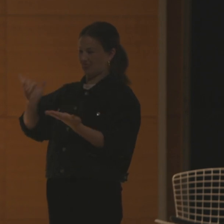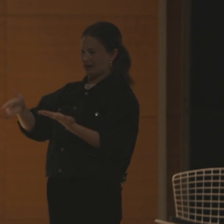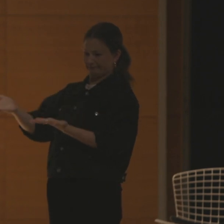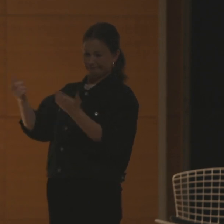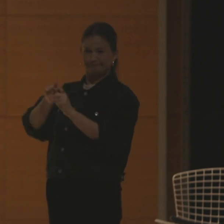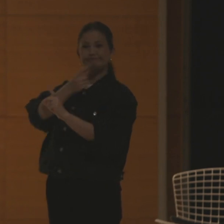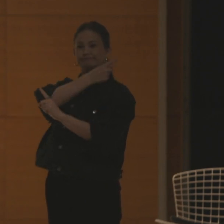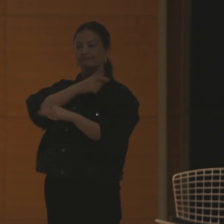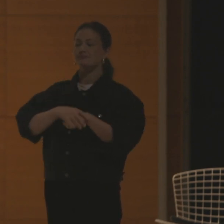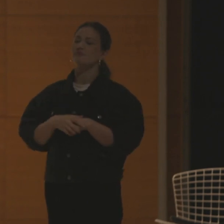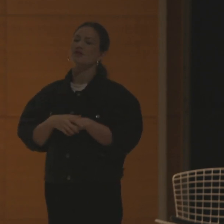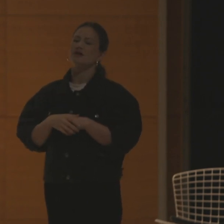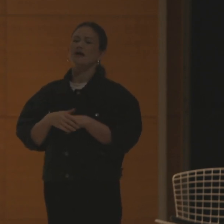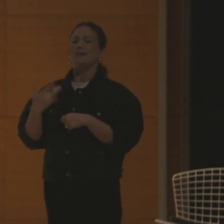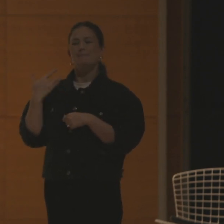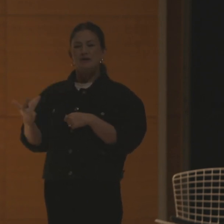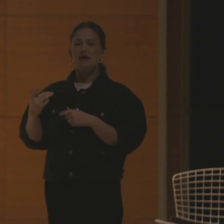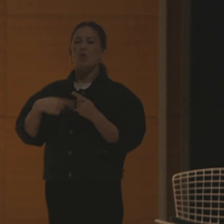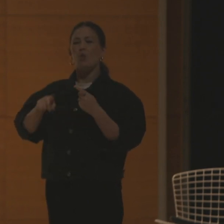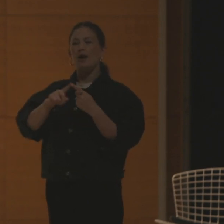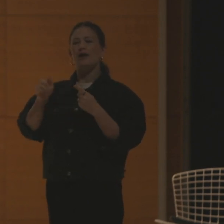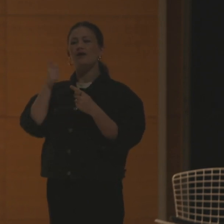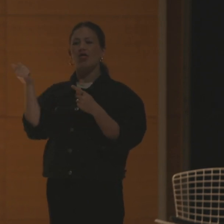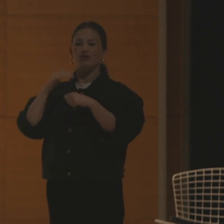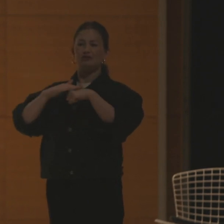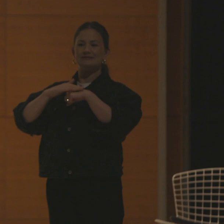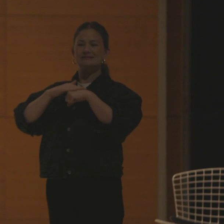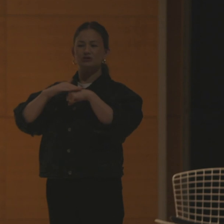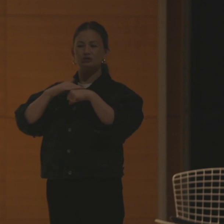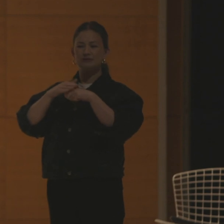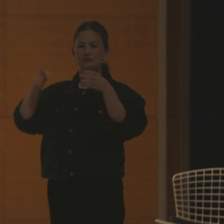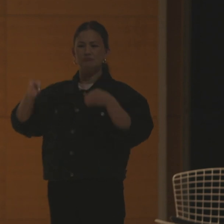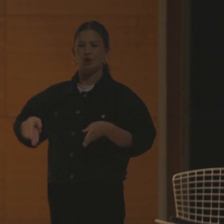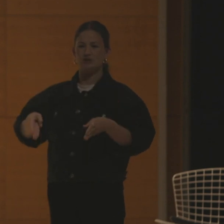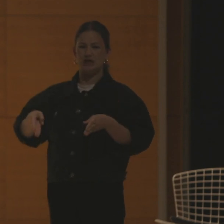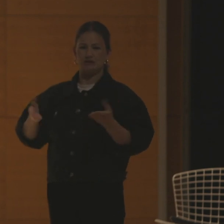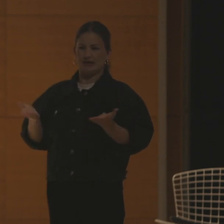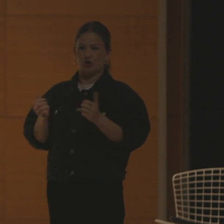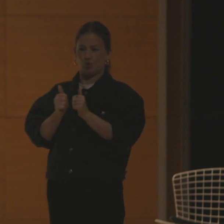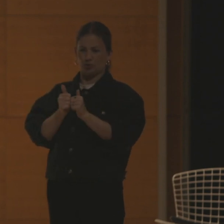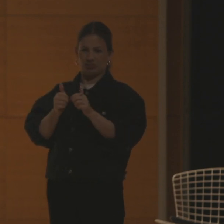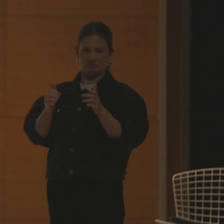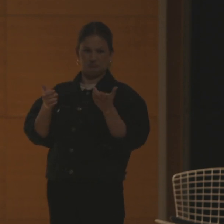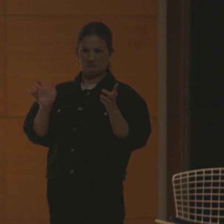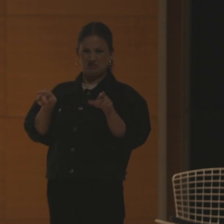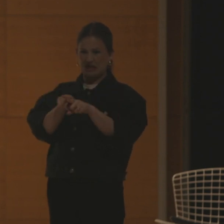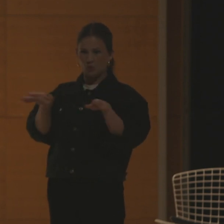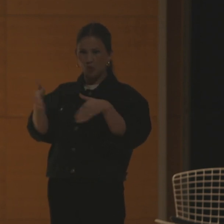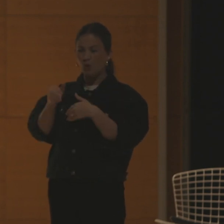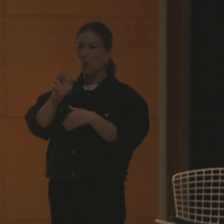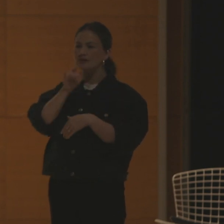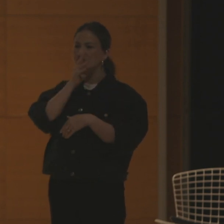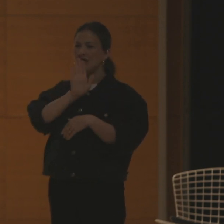Whenever there is another indigenous person in the room or speaking in their, speaking in their native language, I'm